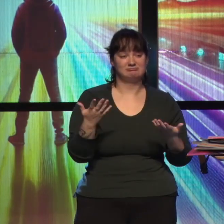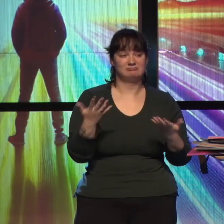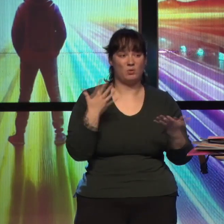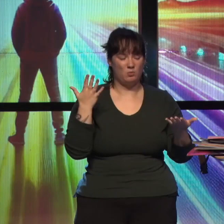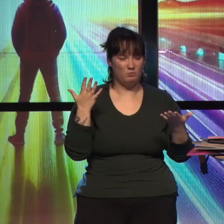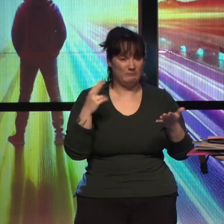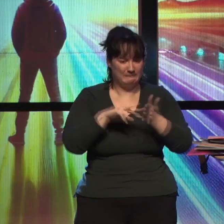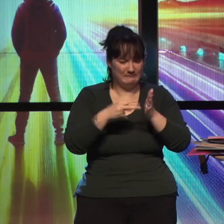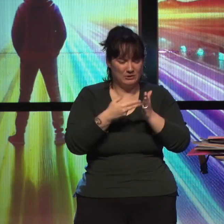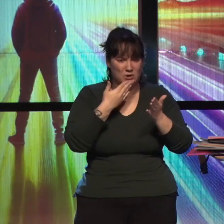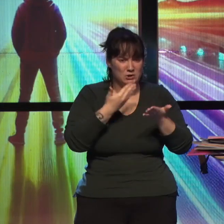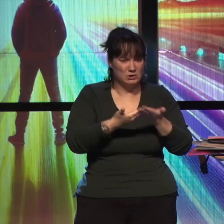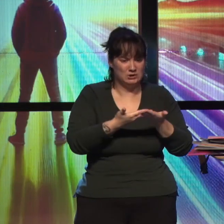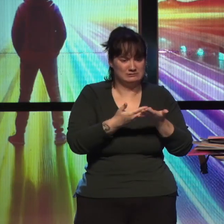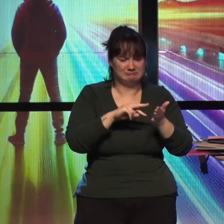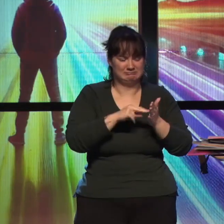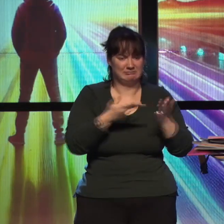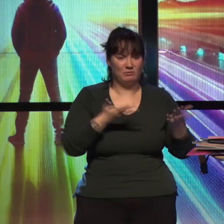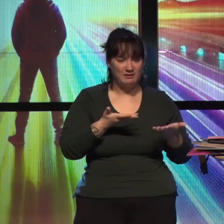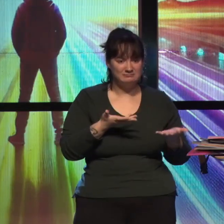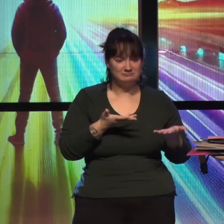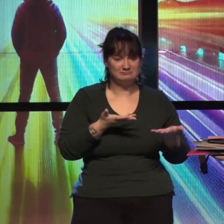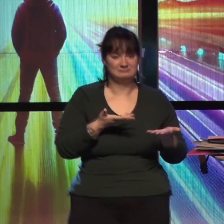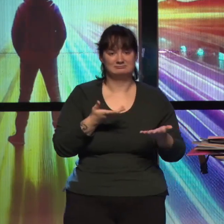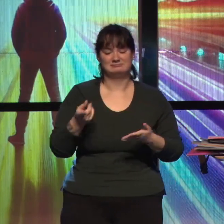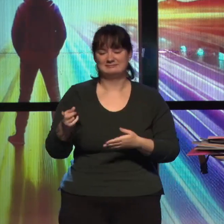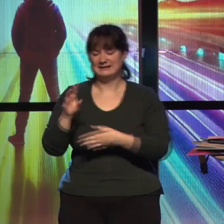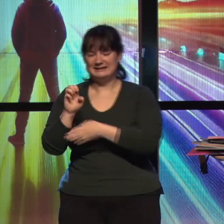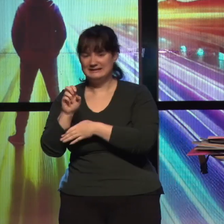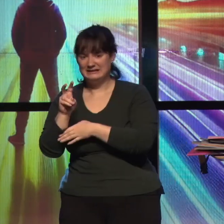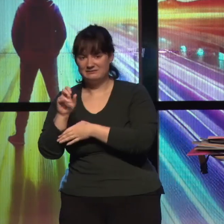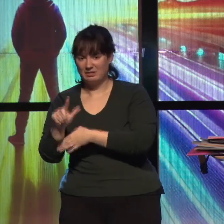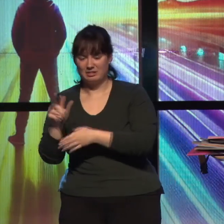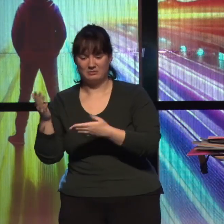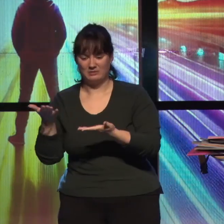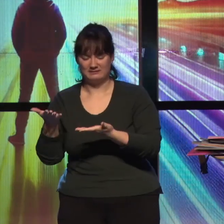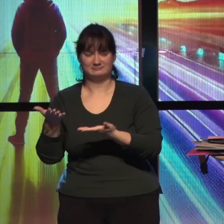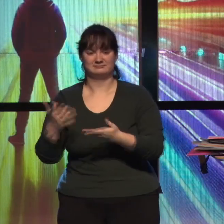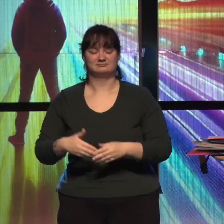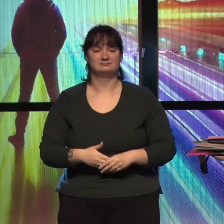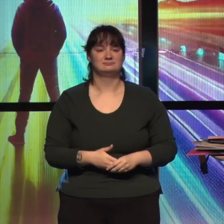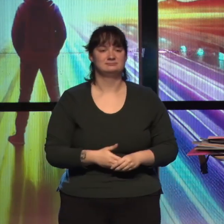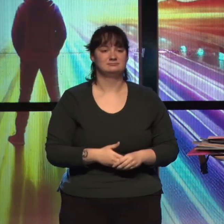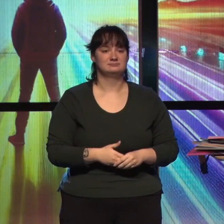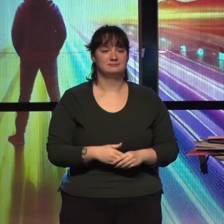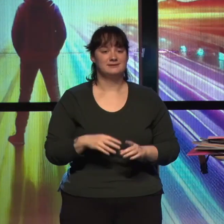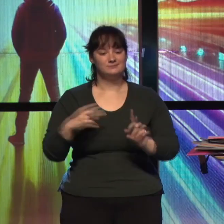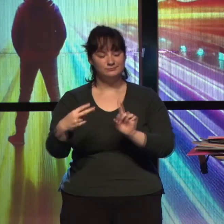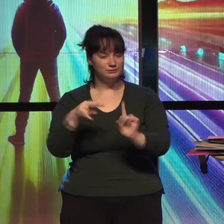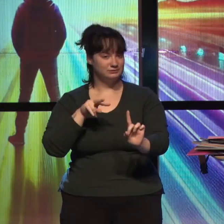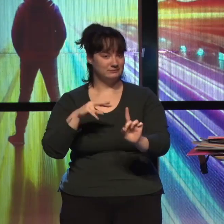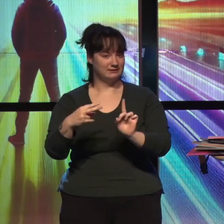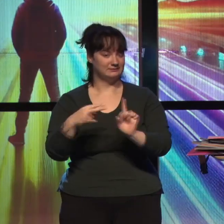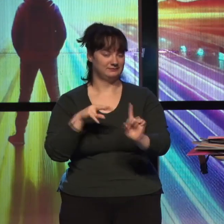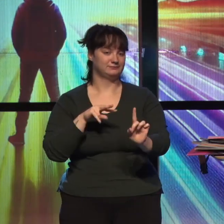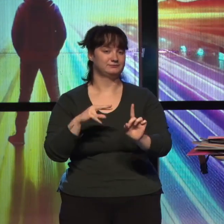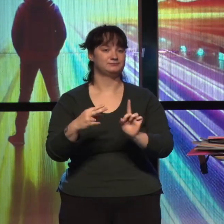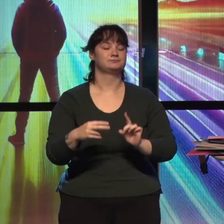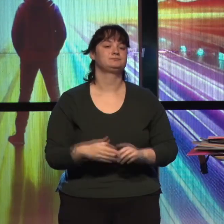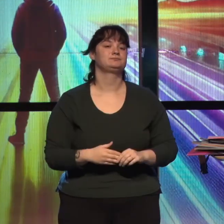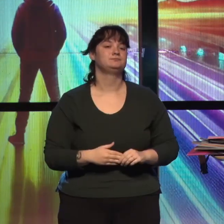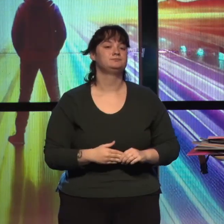good? What is evil? Is it a matter of perspective? Do we put these words on people? Elphaba's supposedly